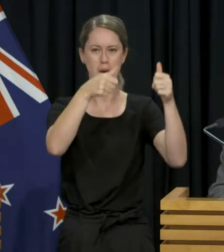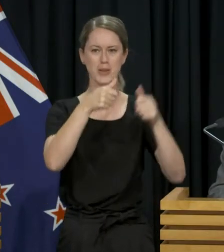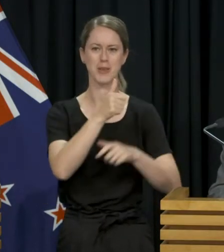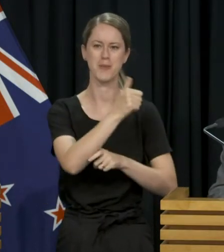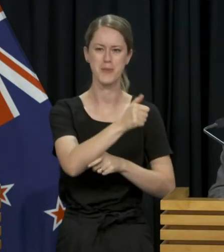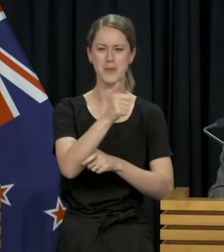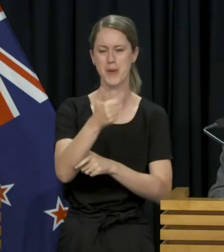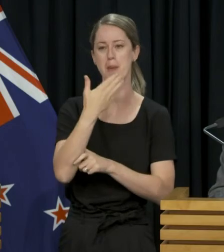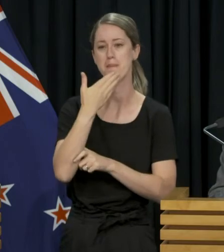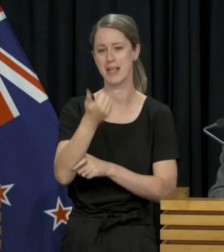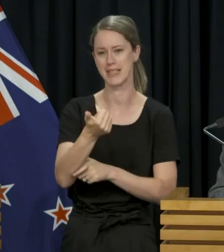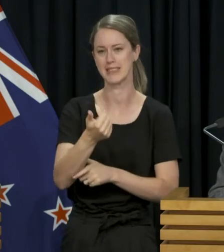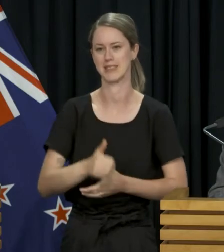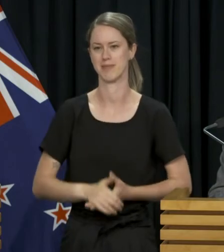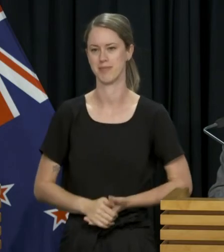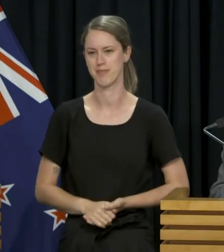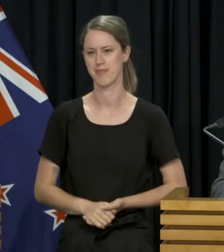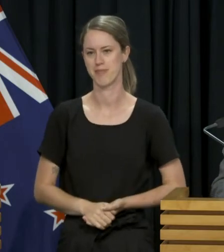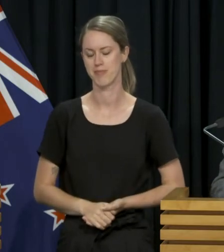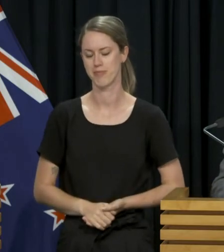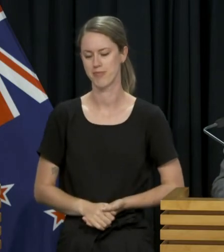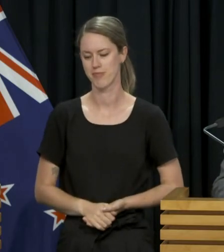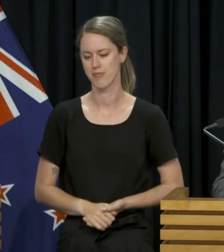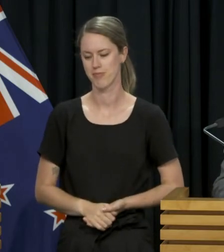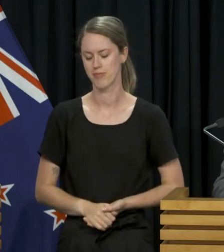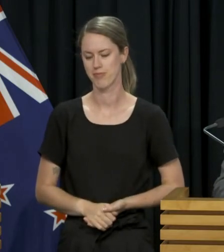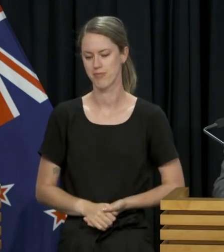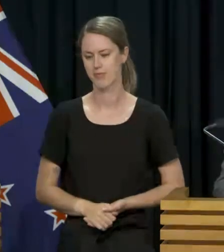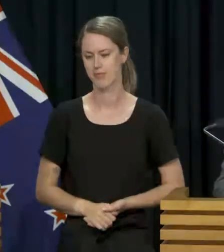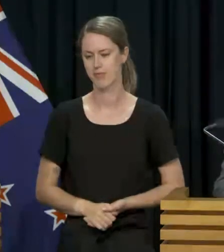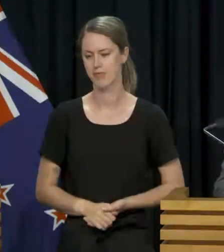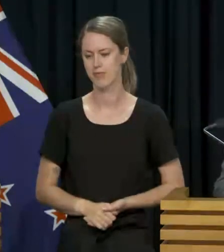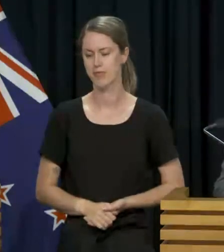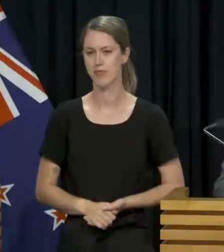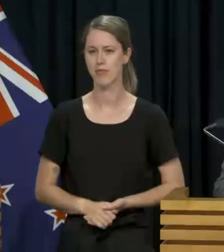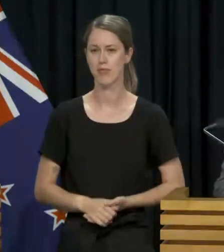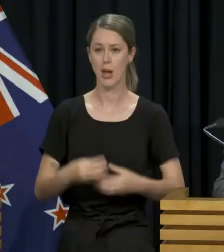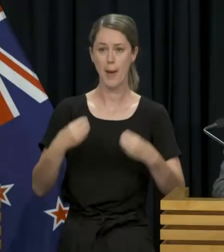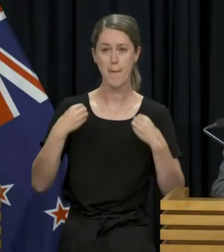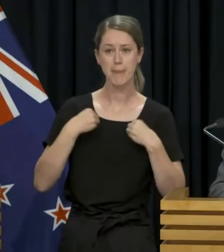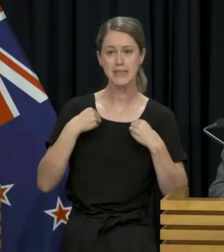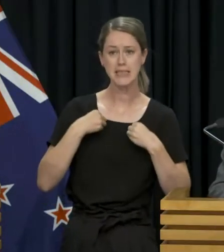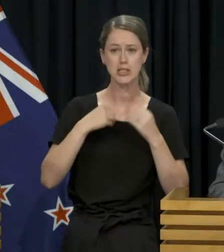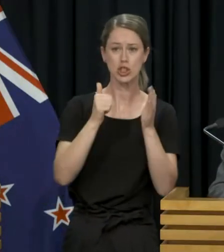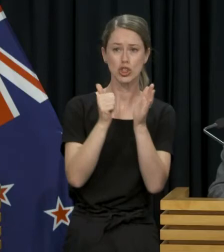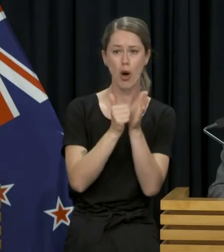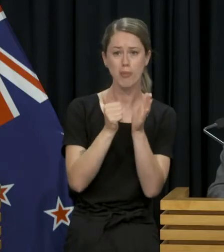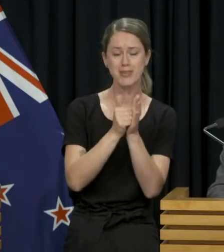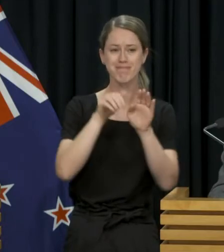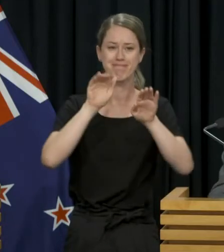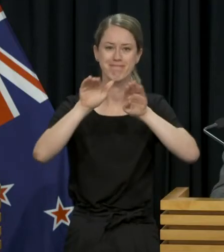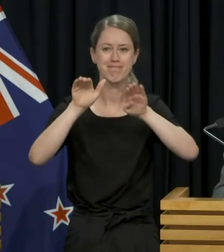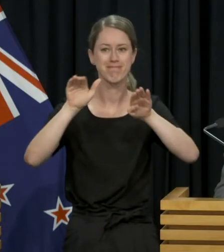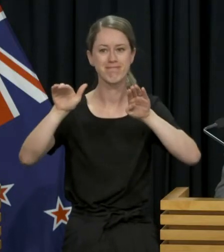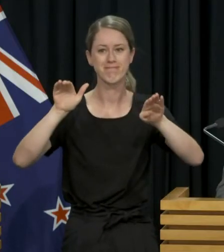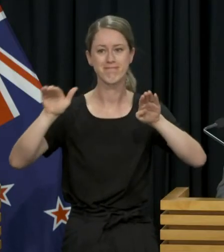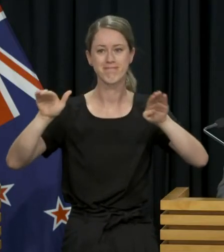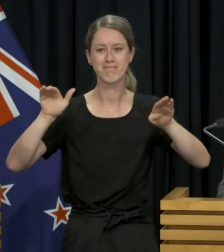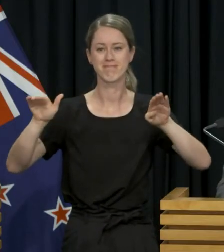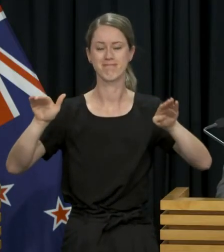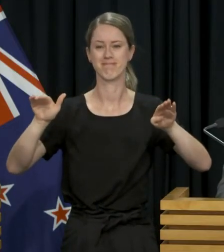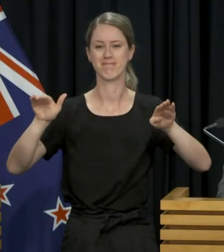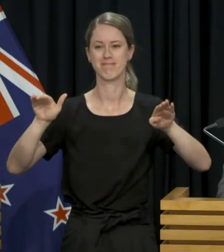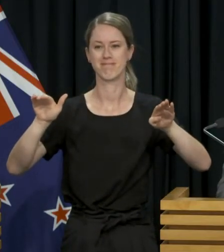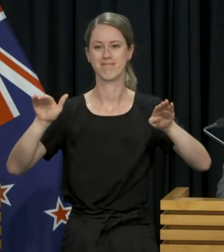to alert levels. So everybody, please keep scanning QR codes. And to all businesses, the same reminder that we've been giving out all